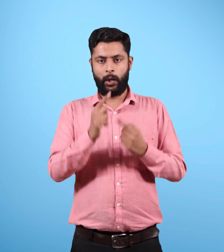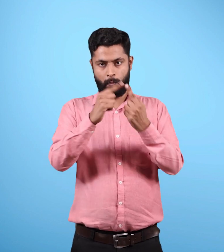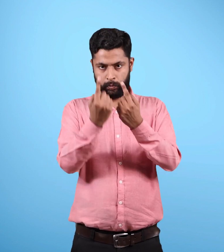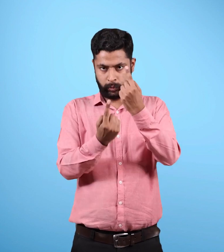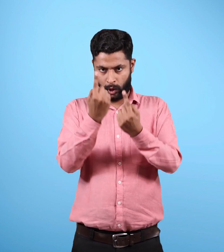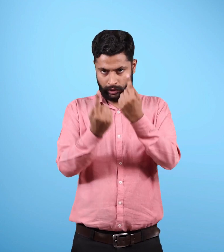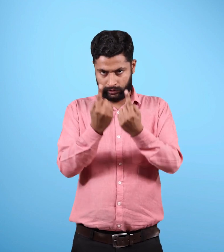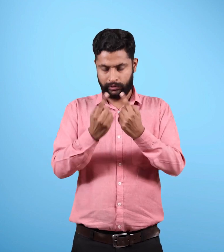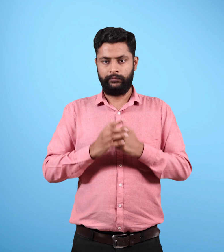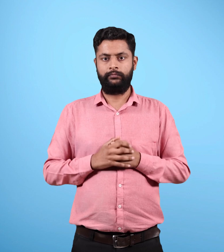plant,